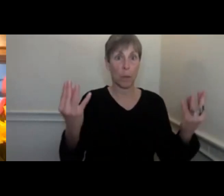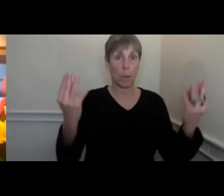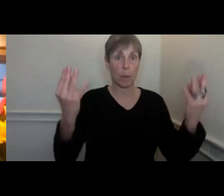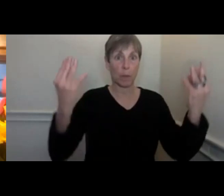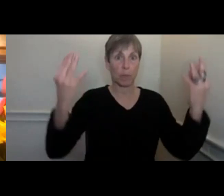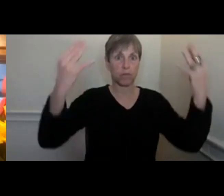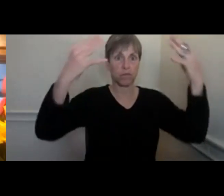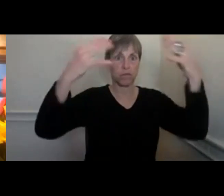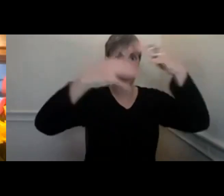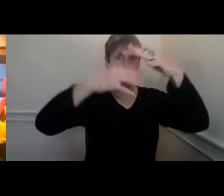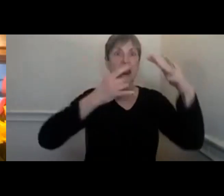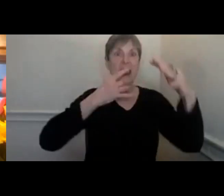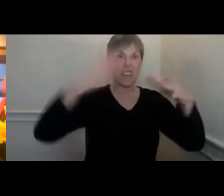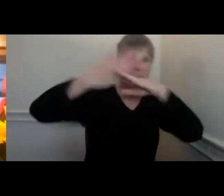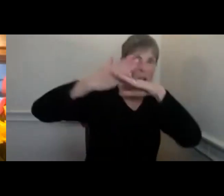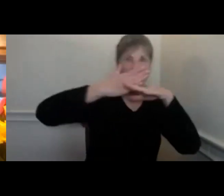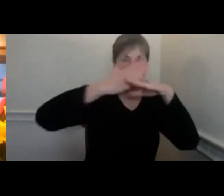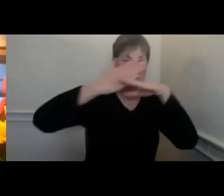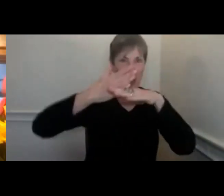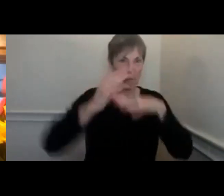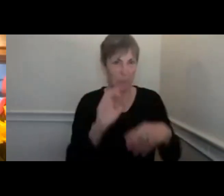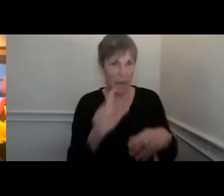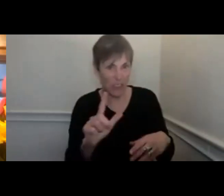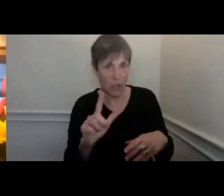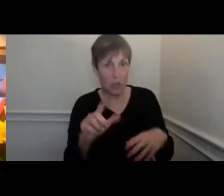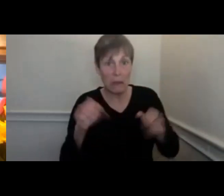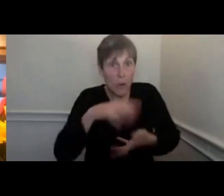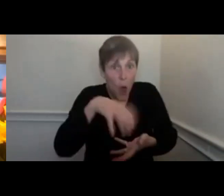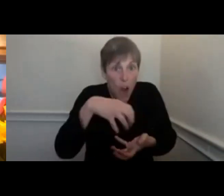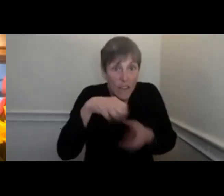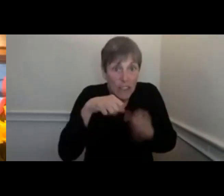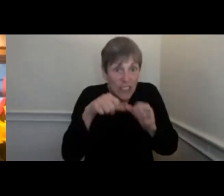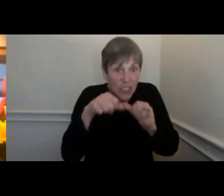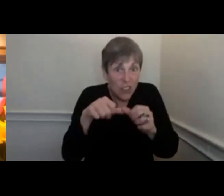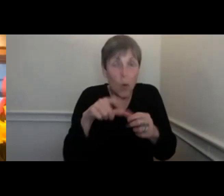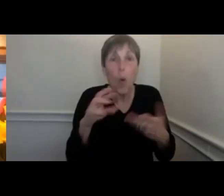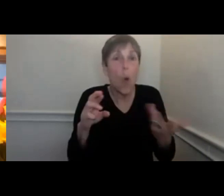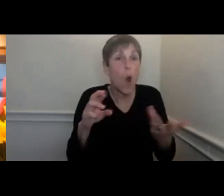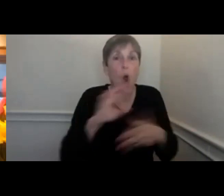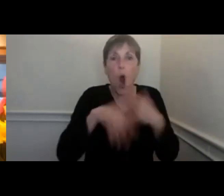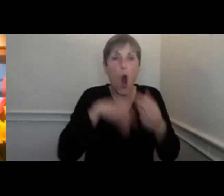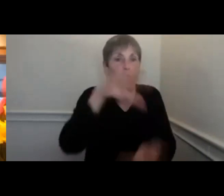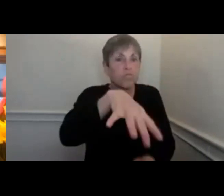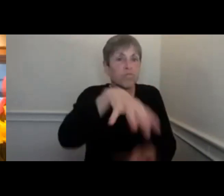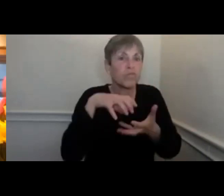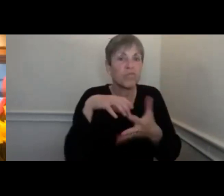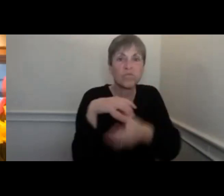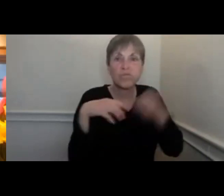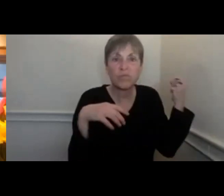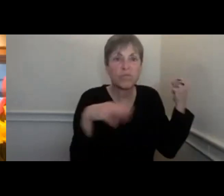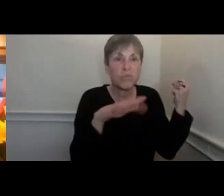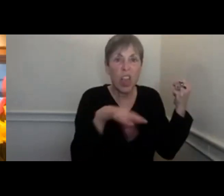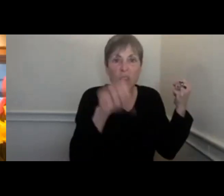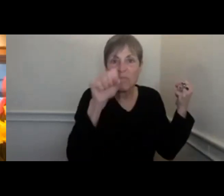that basil, and you can either keep harvesting the basil or just harvest it all and take it away. And that I